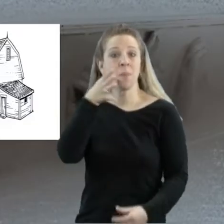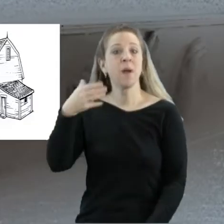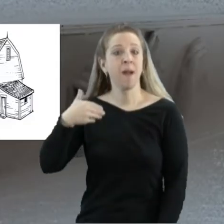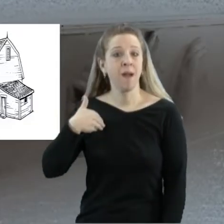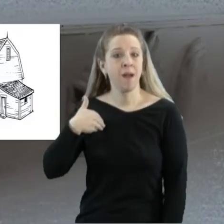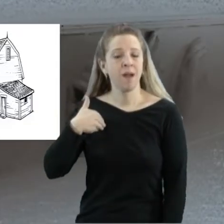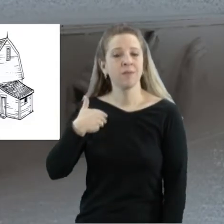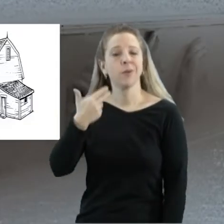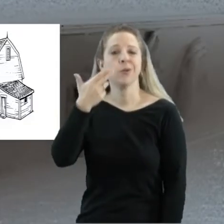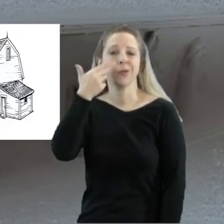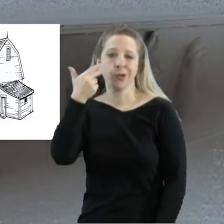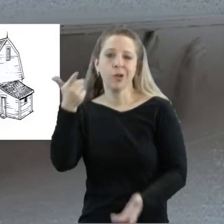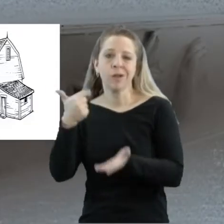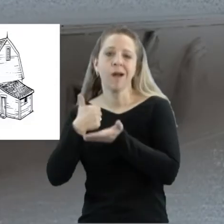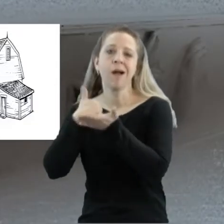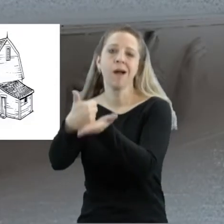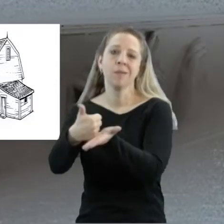Clerc helped his family on their farm.